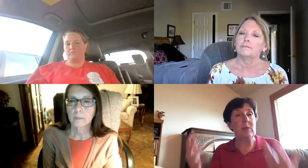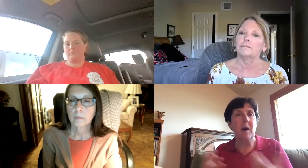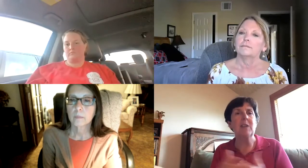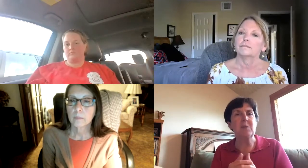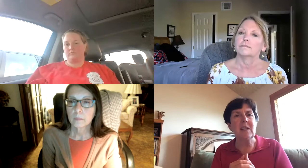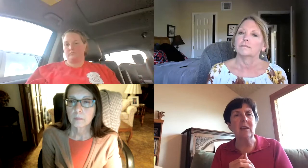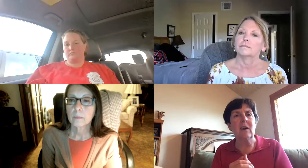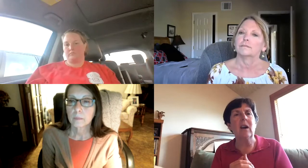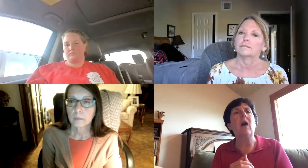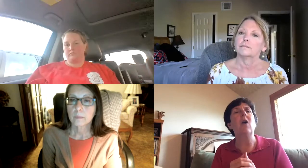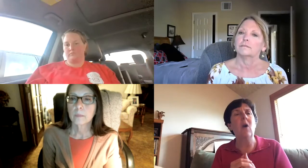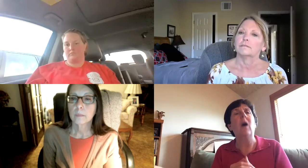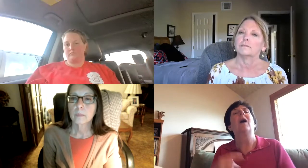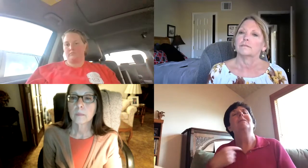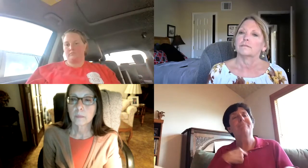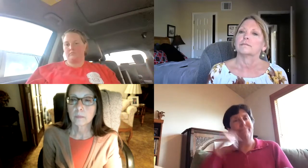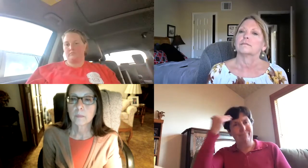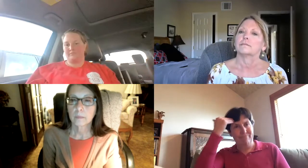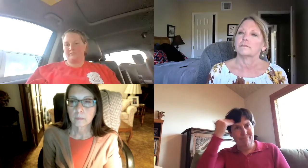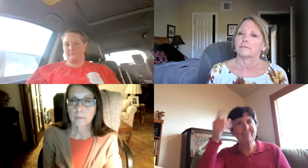the response was either, oh,